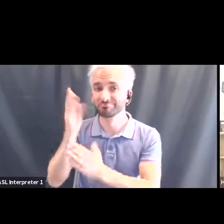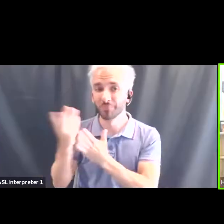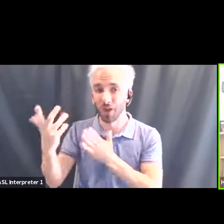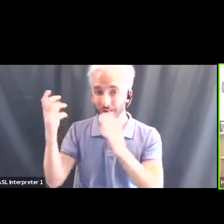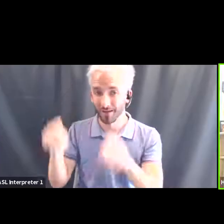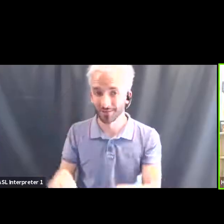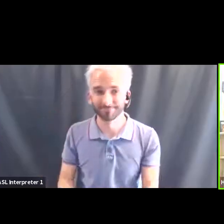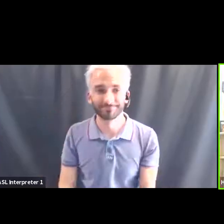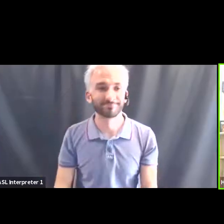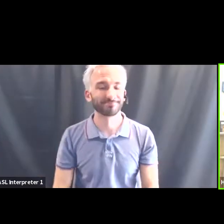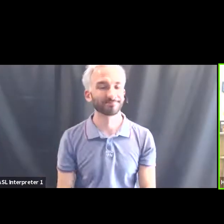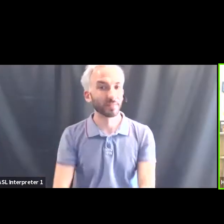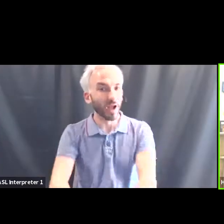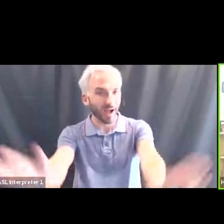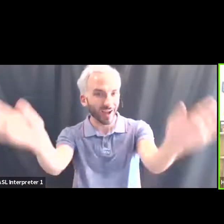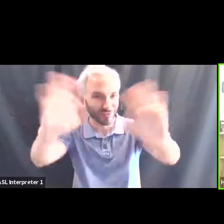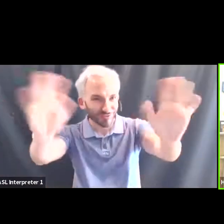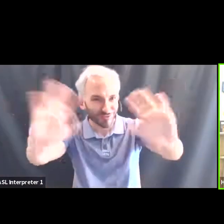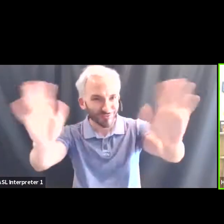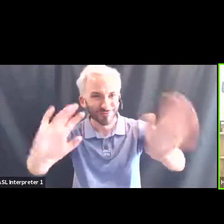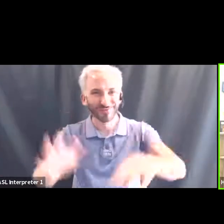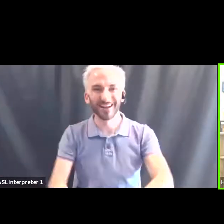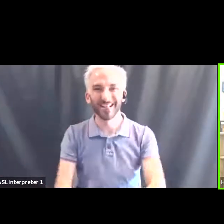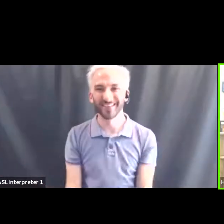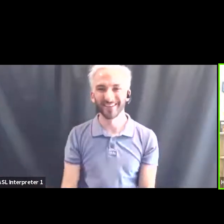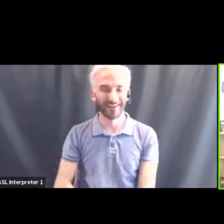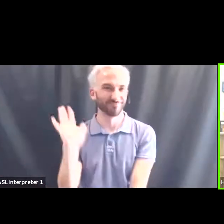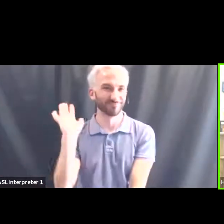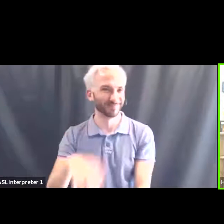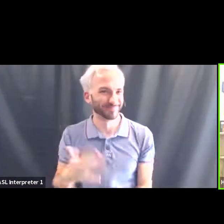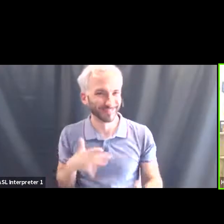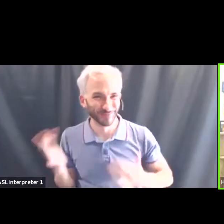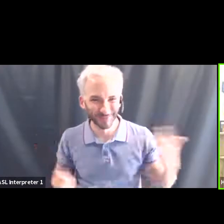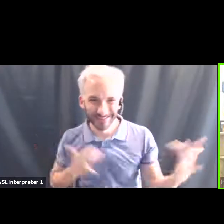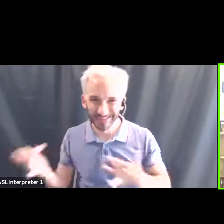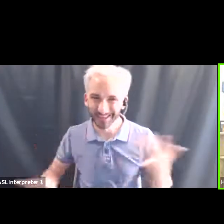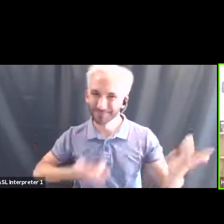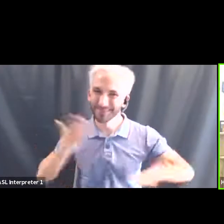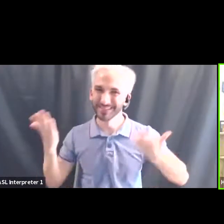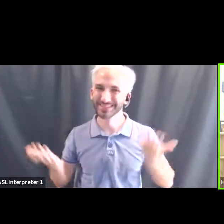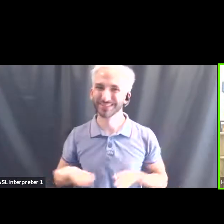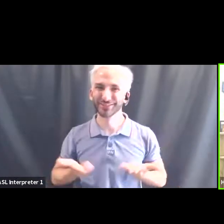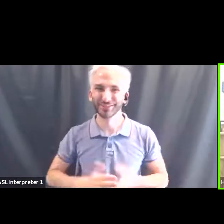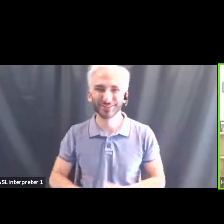Hello, hello. I'm so excited to be here.